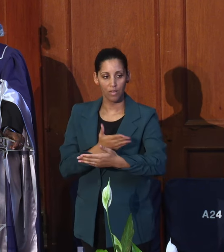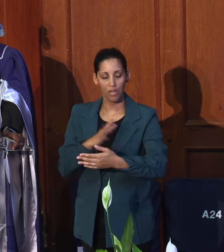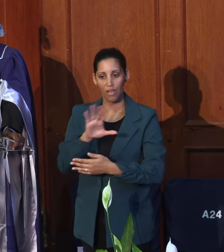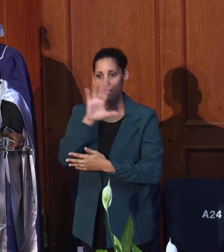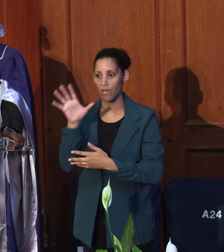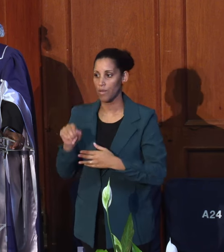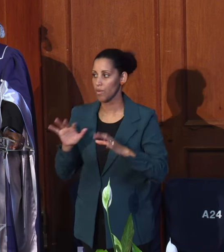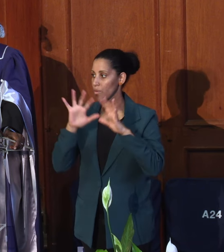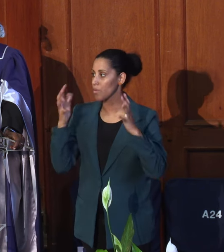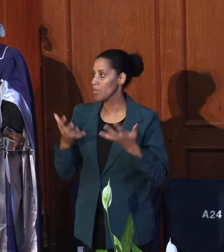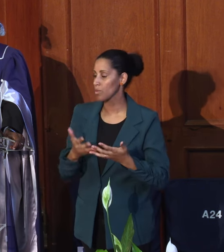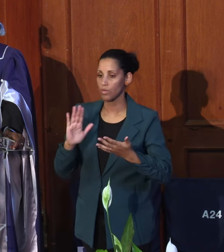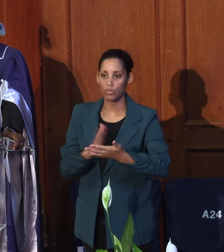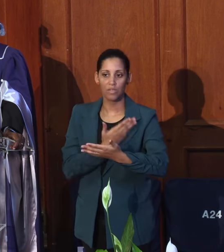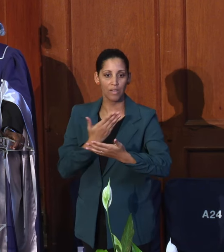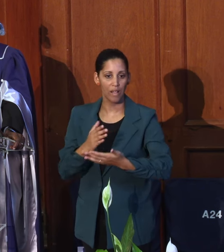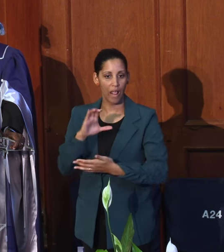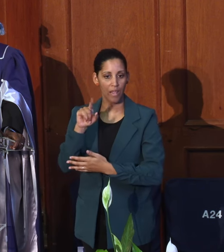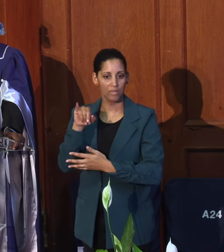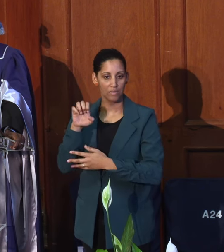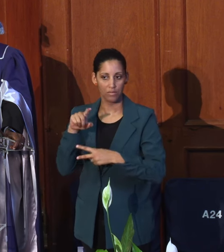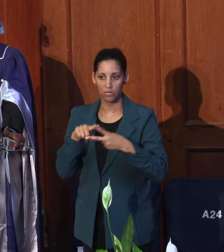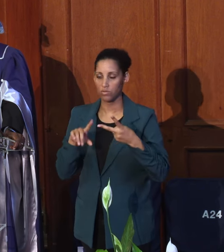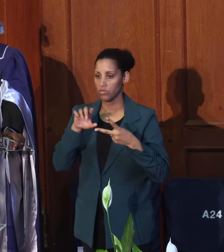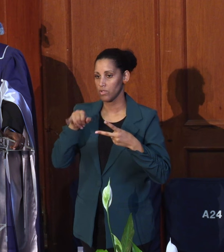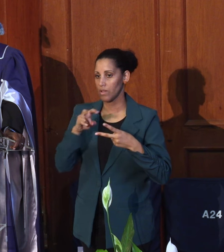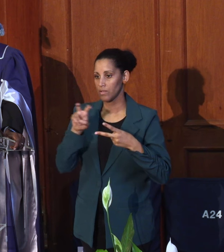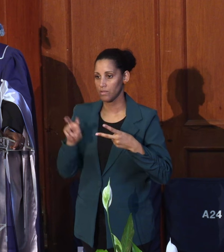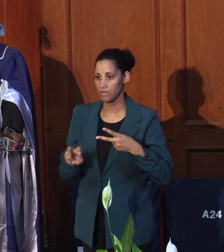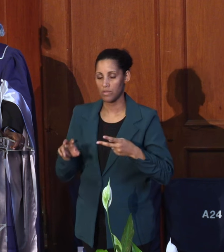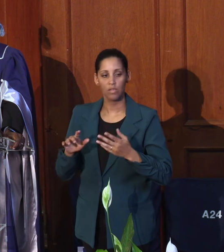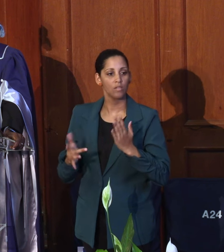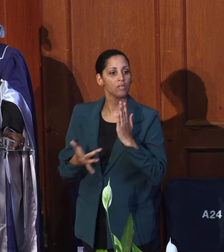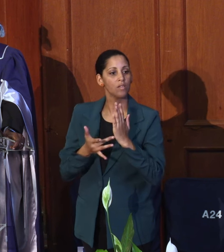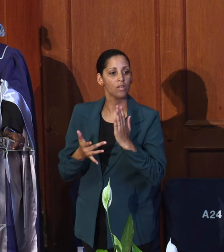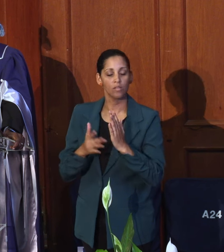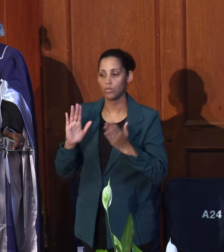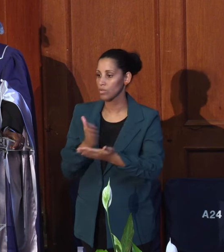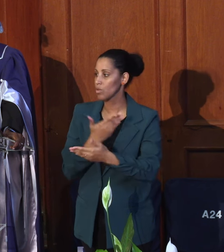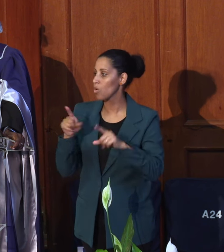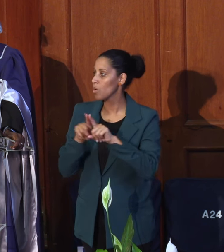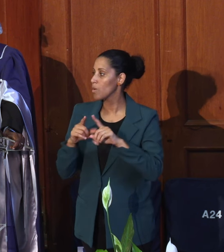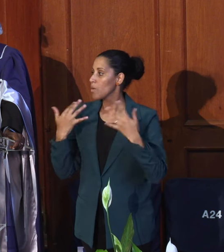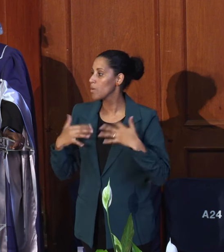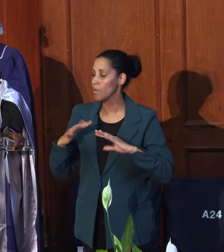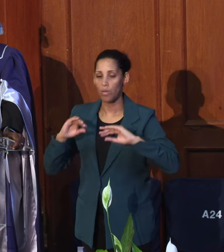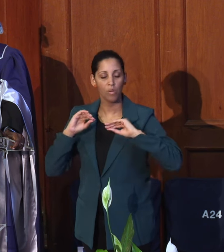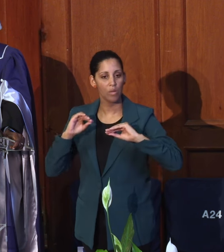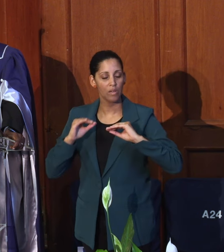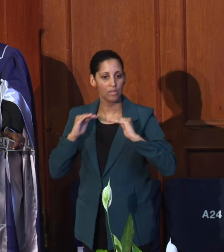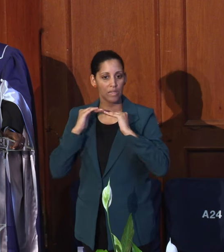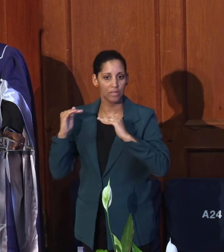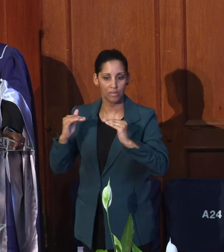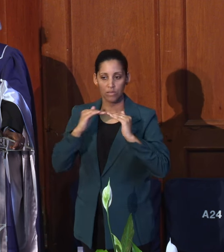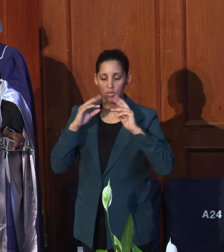music, classical, jazz, music technology, and opera, with exceptional standards of pedagogy, research,